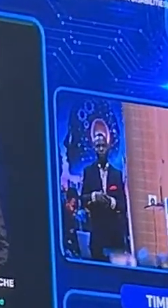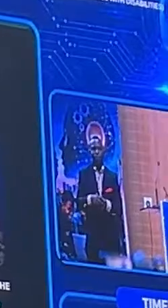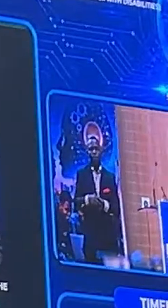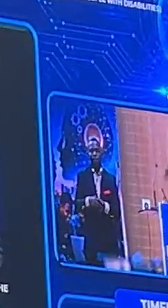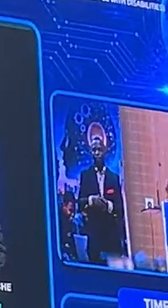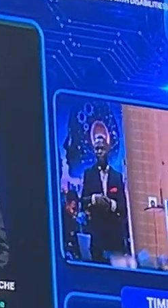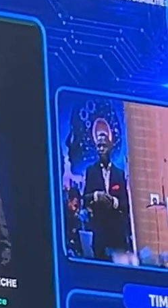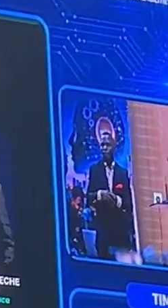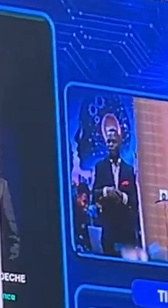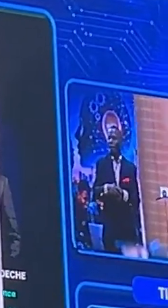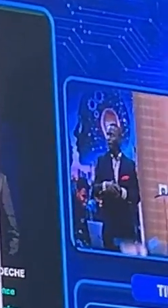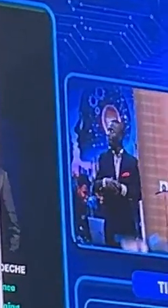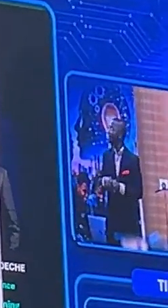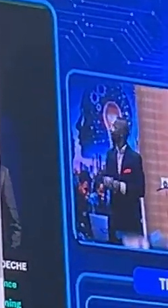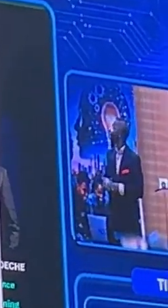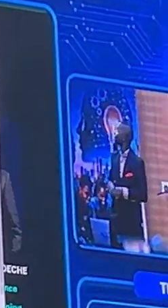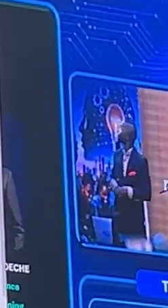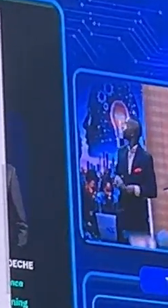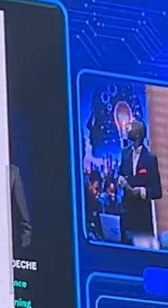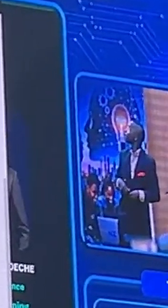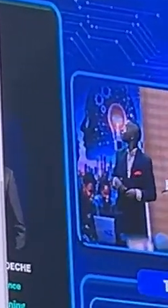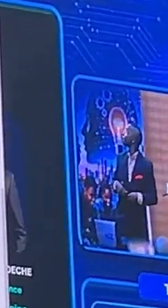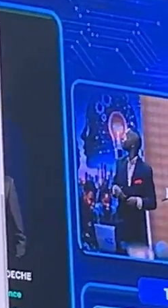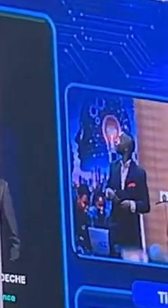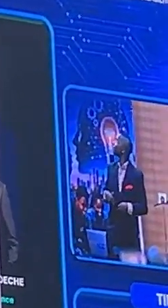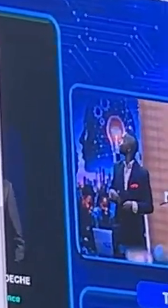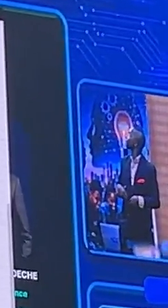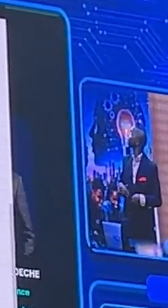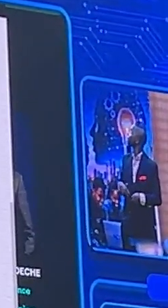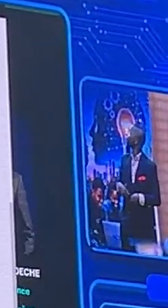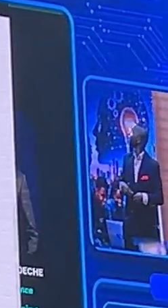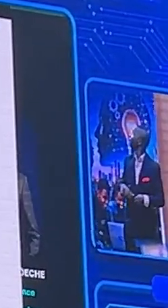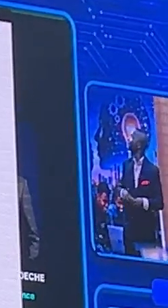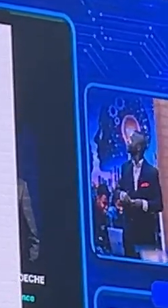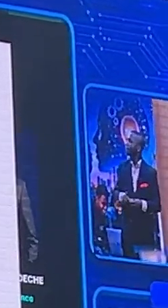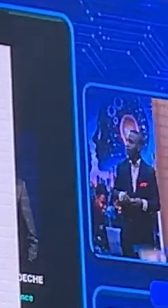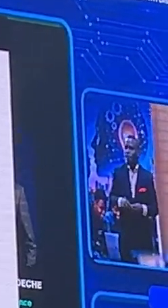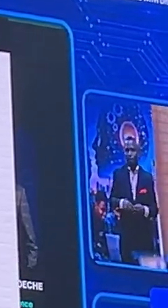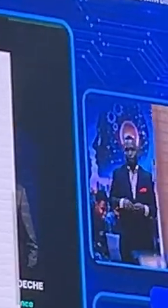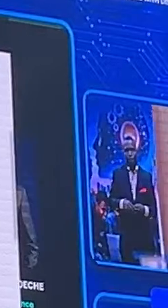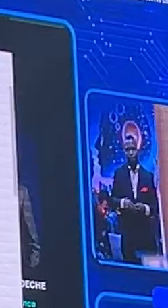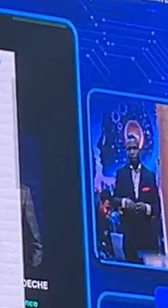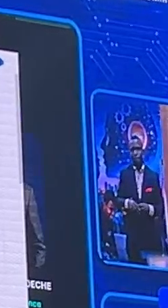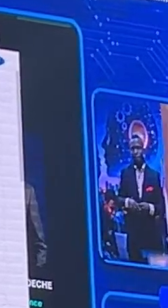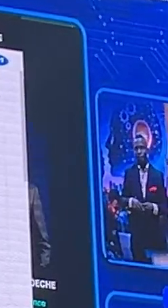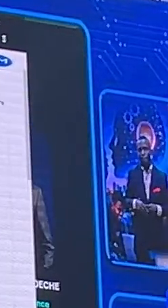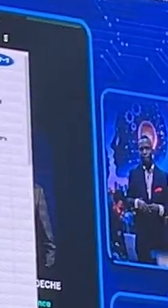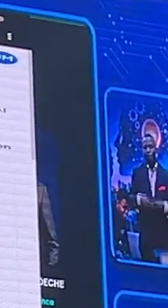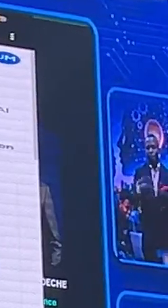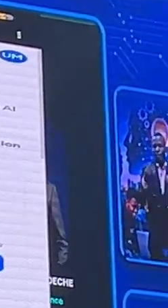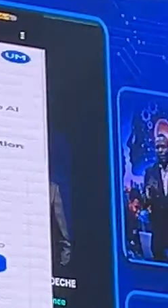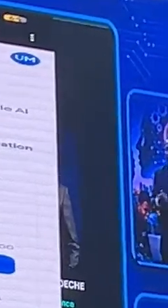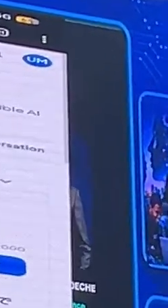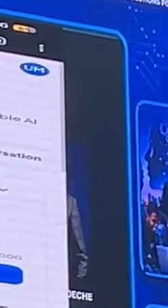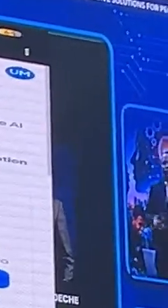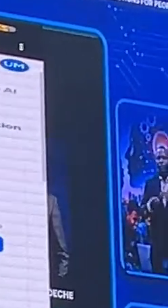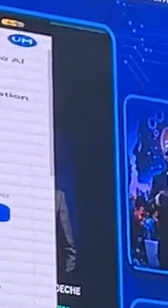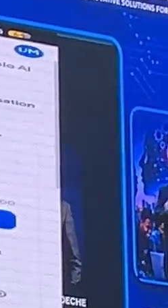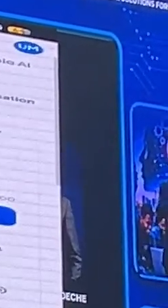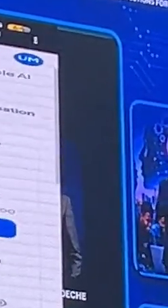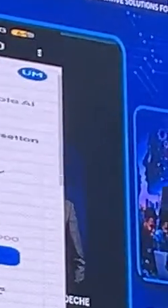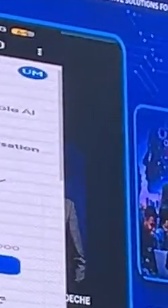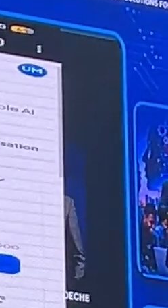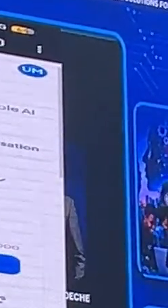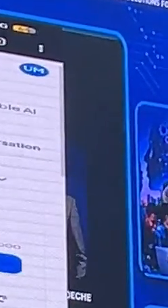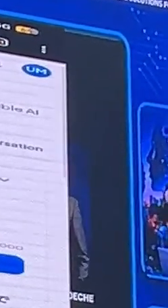Let me open my line, open my line, open my line, open my line. Joshua, open my line. Now, additional features that we have on